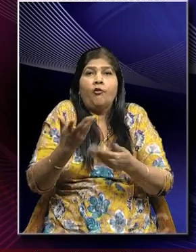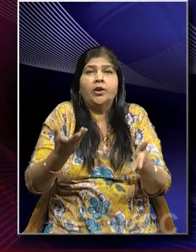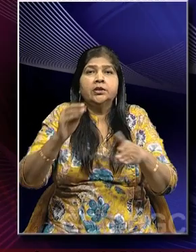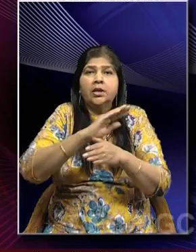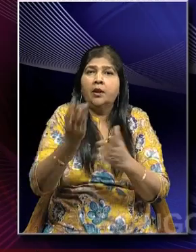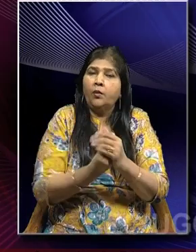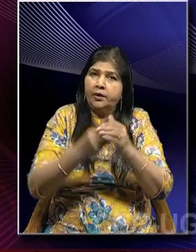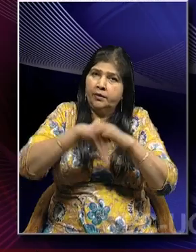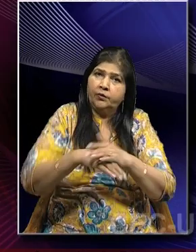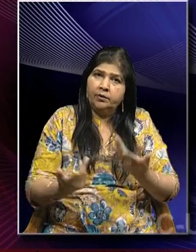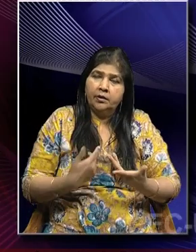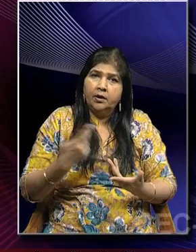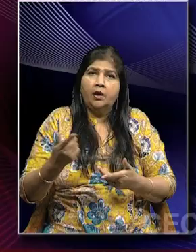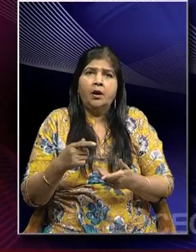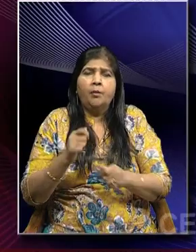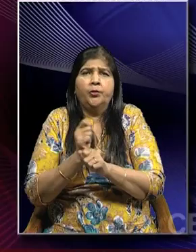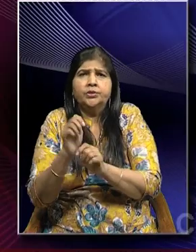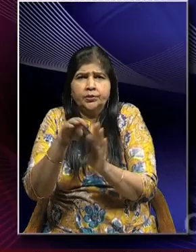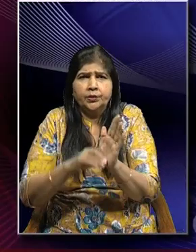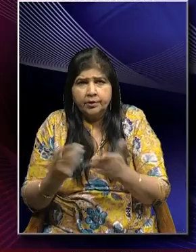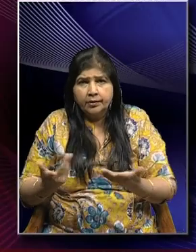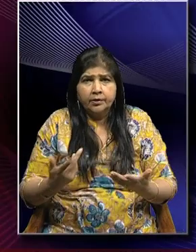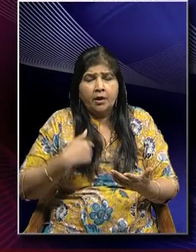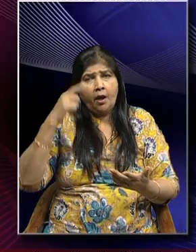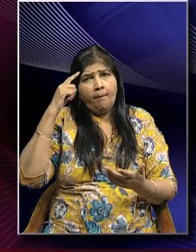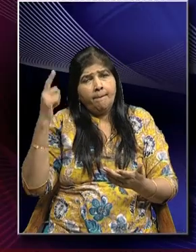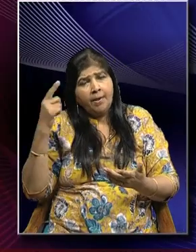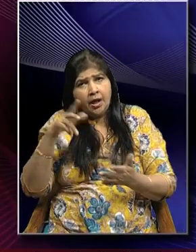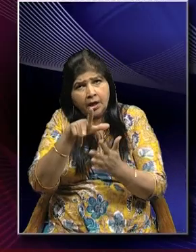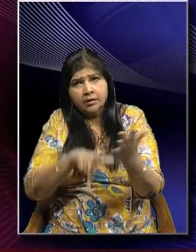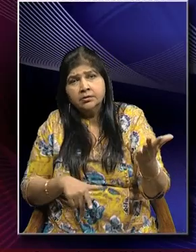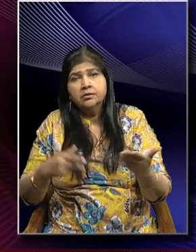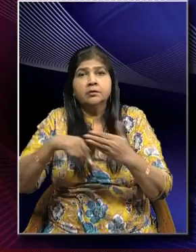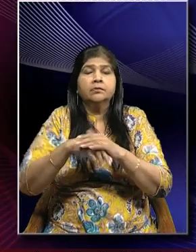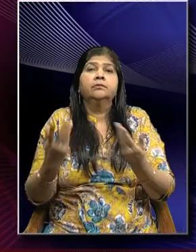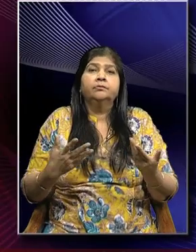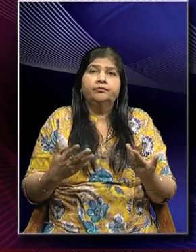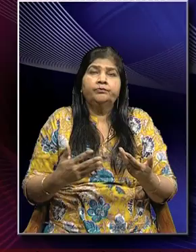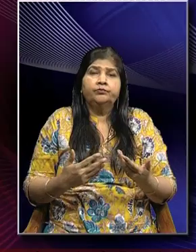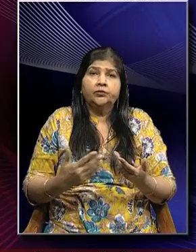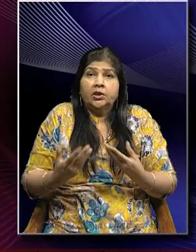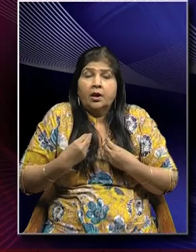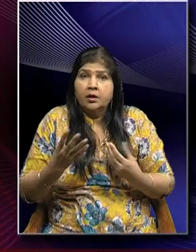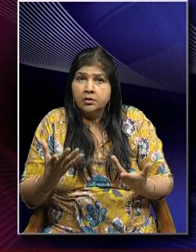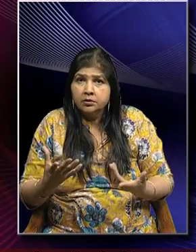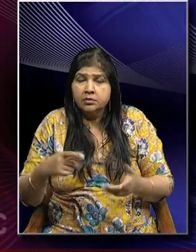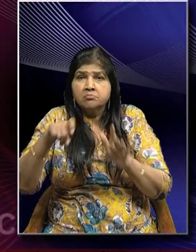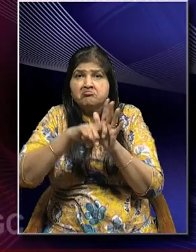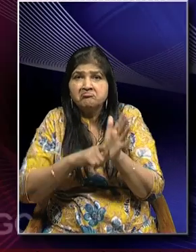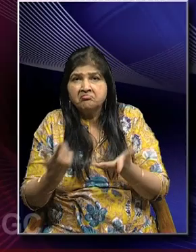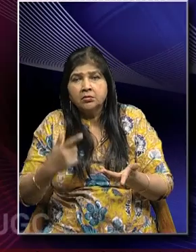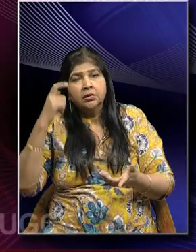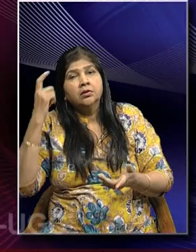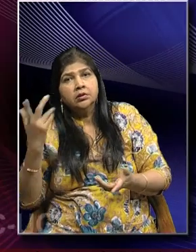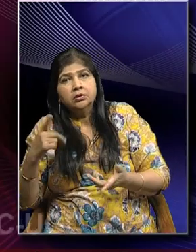nature, whatever project you are into, whatever plans you are into. If it has some threats or risk or concern